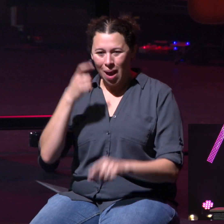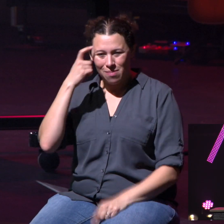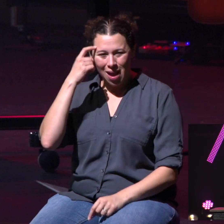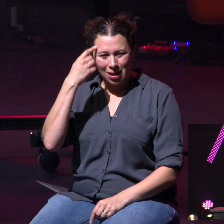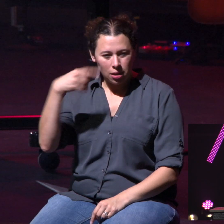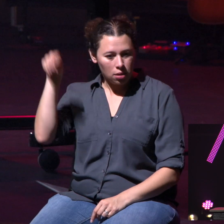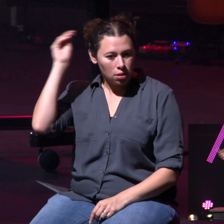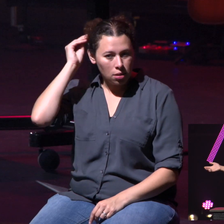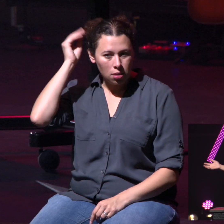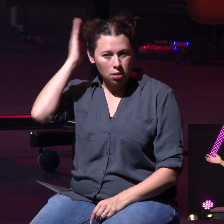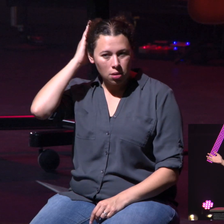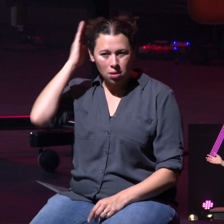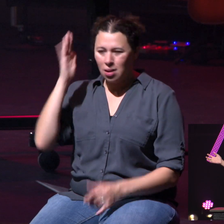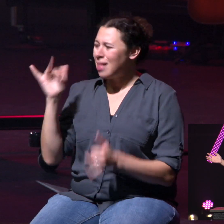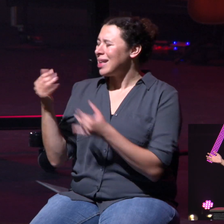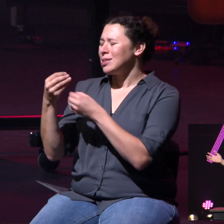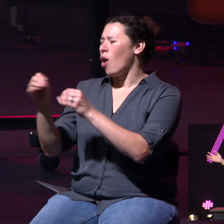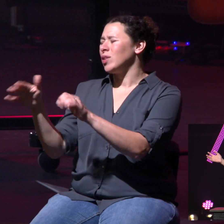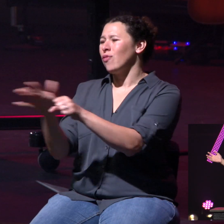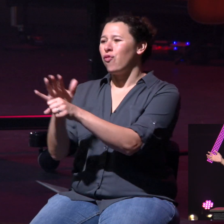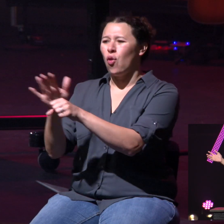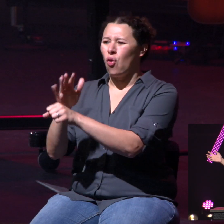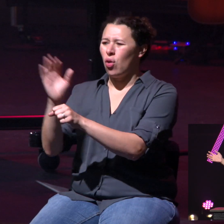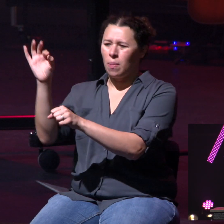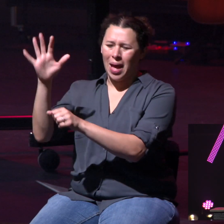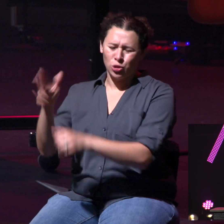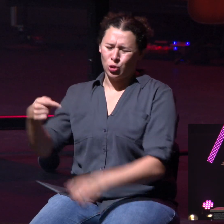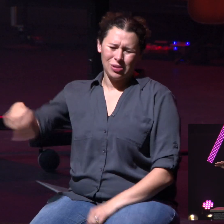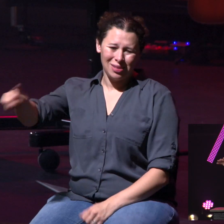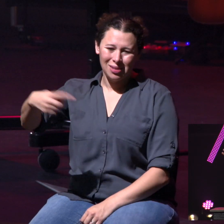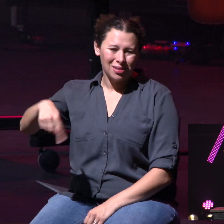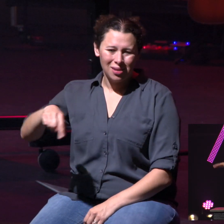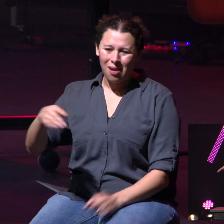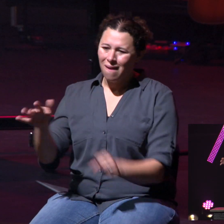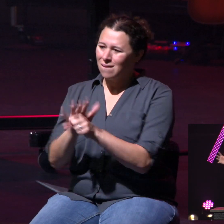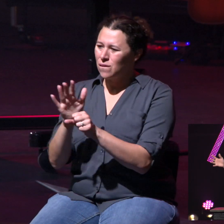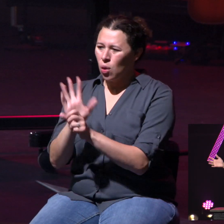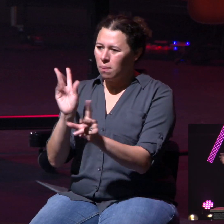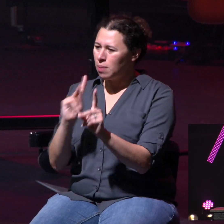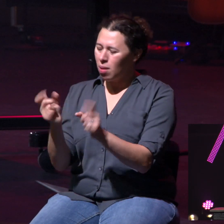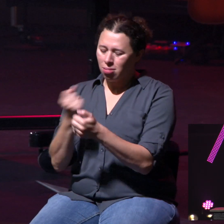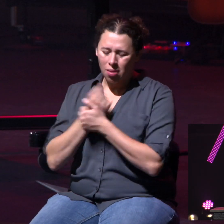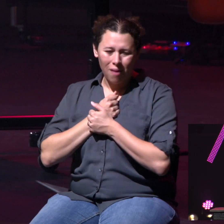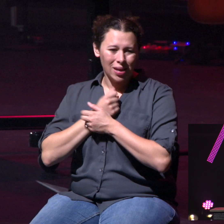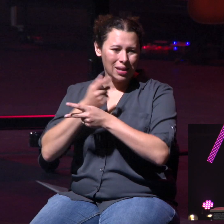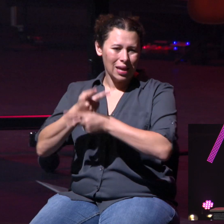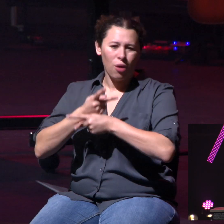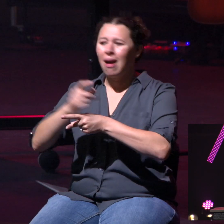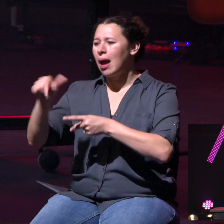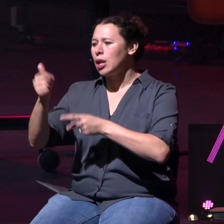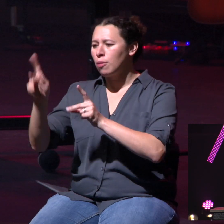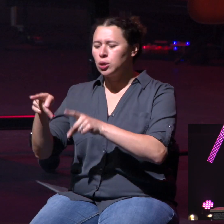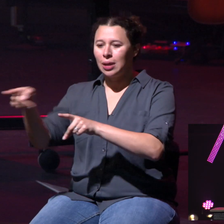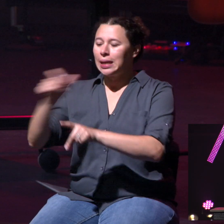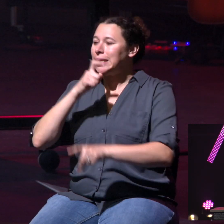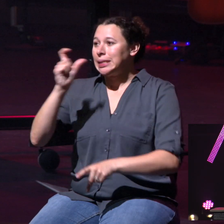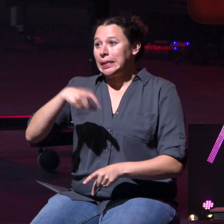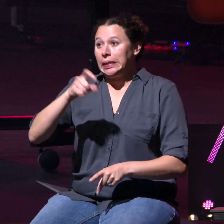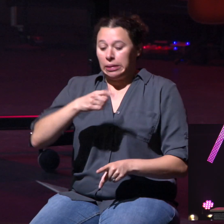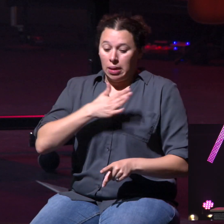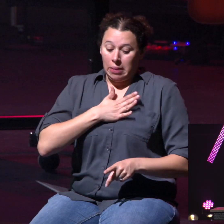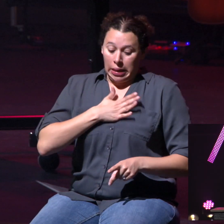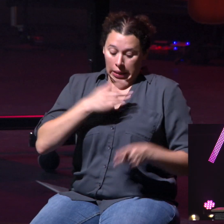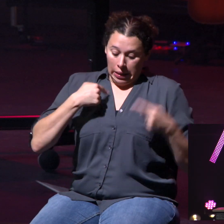office building is full of pastors. This office building is full of people who are loving and caring. Someone. Does it have to be me in this